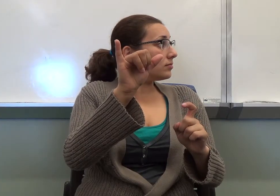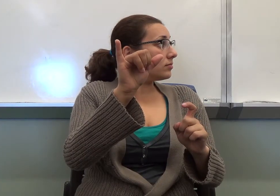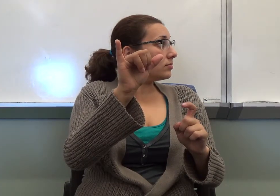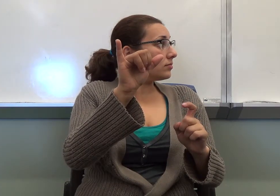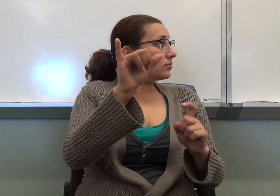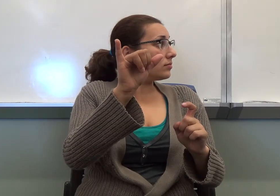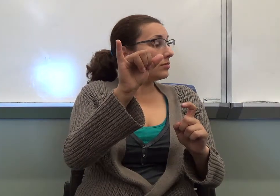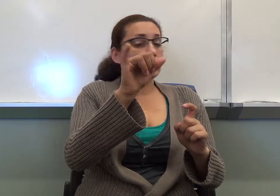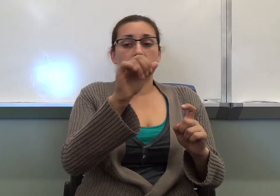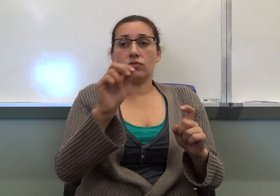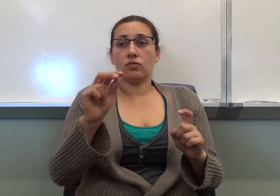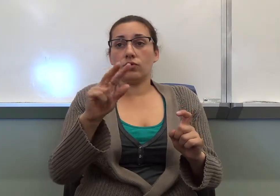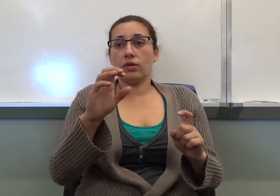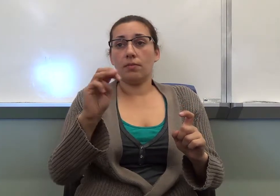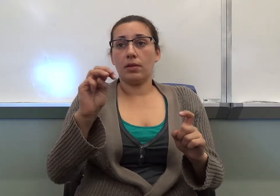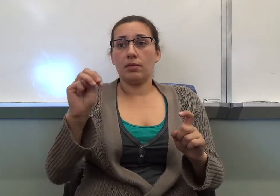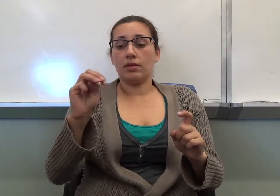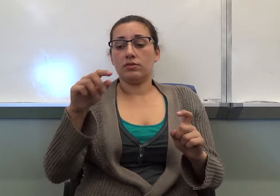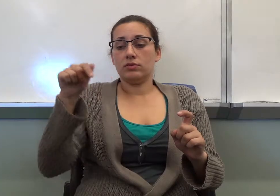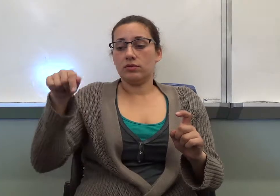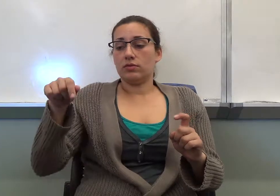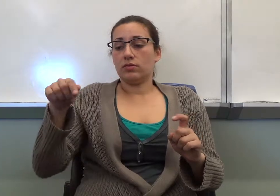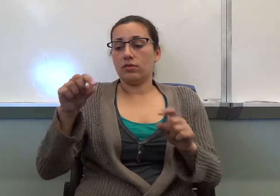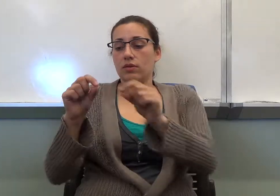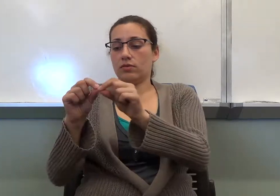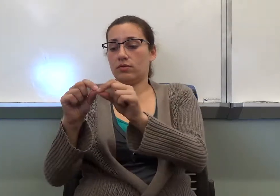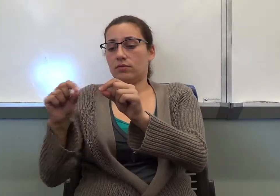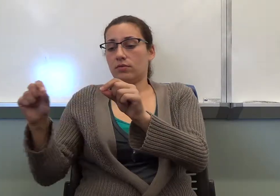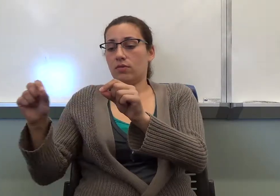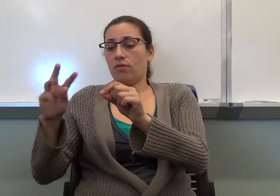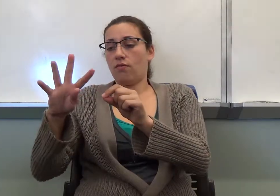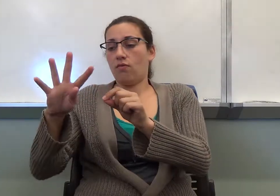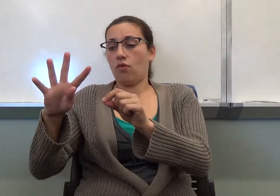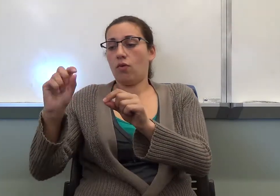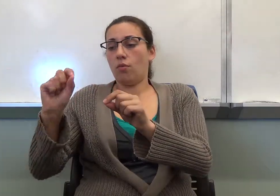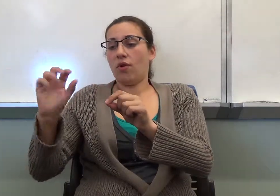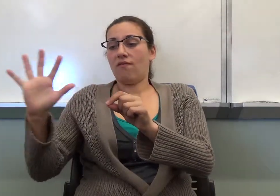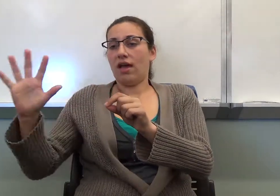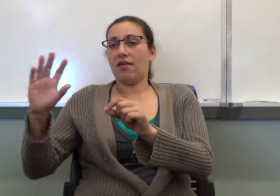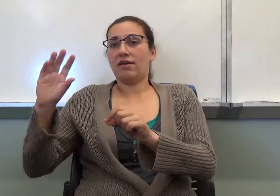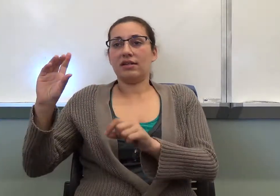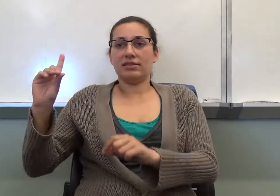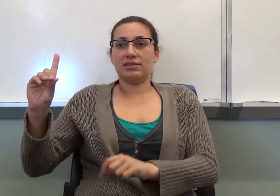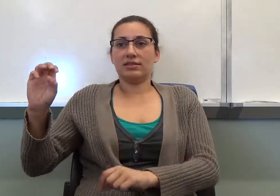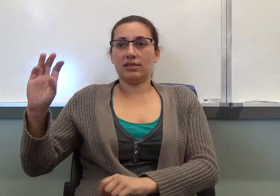4.5 decameters. This is 250 millimeters.